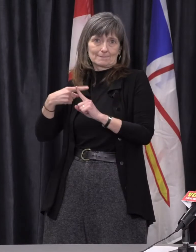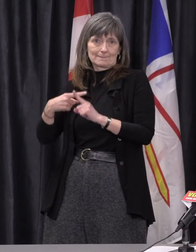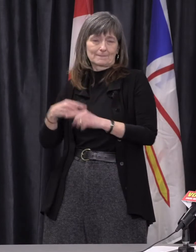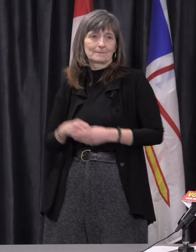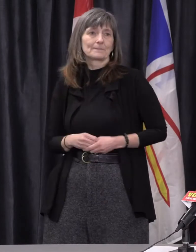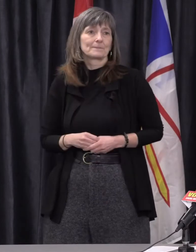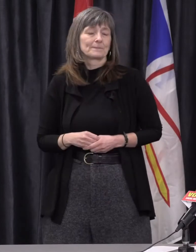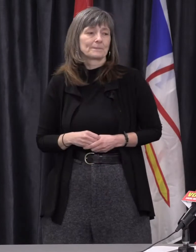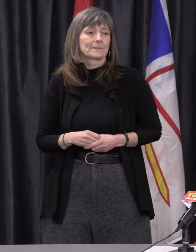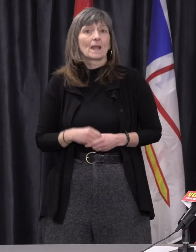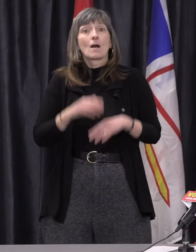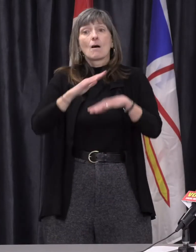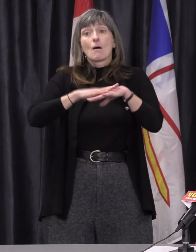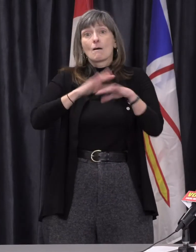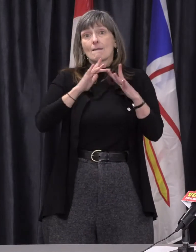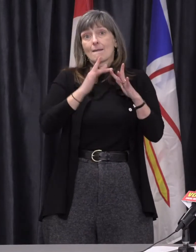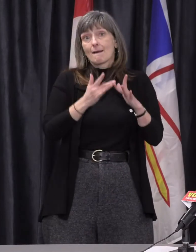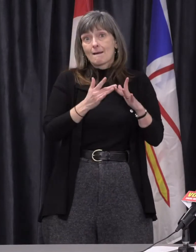through